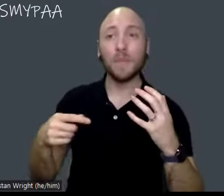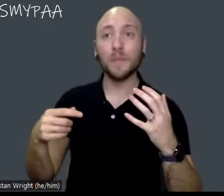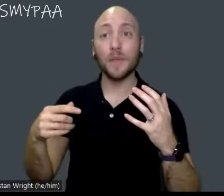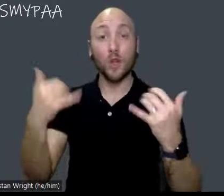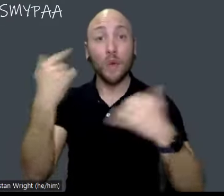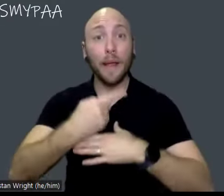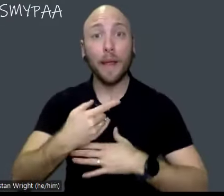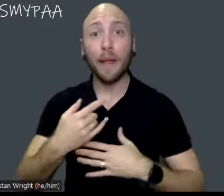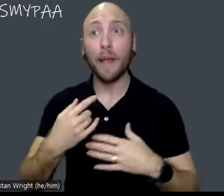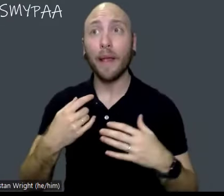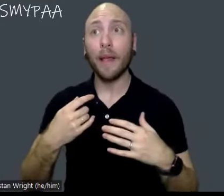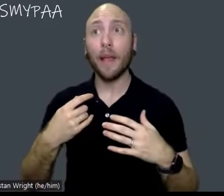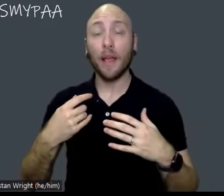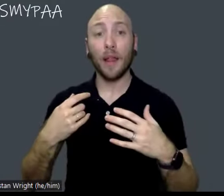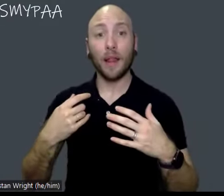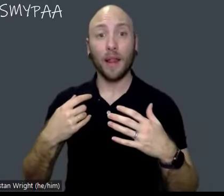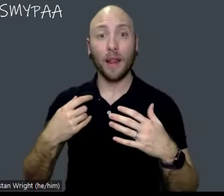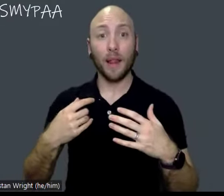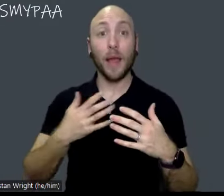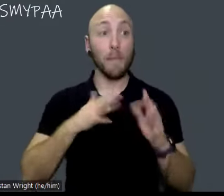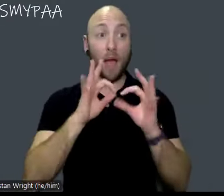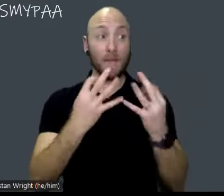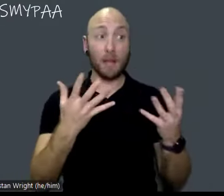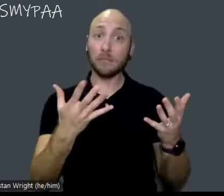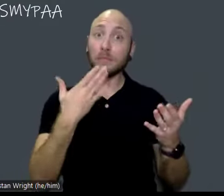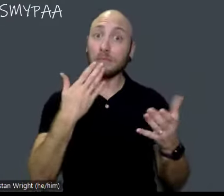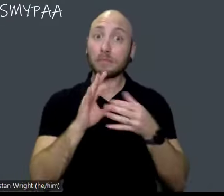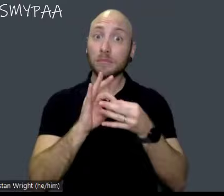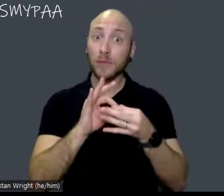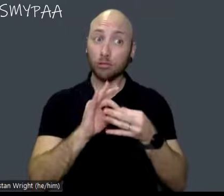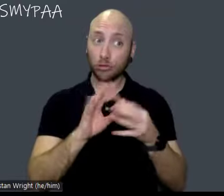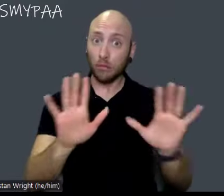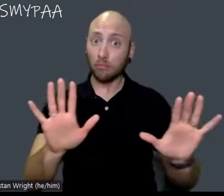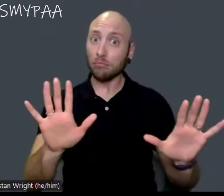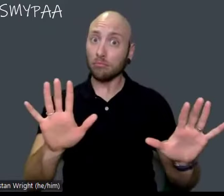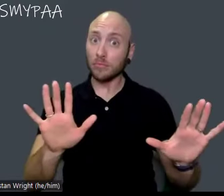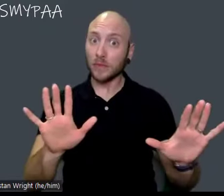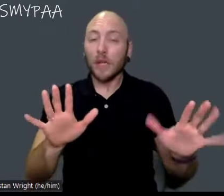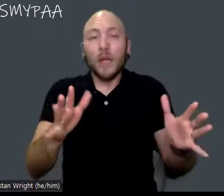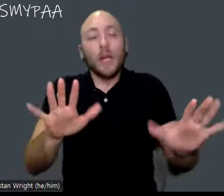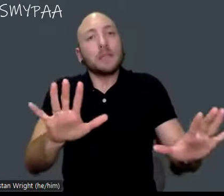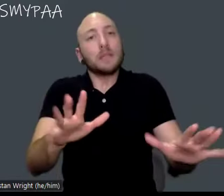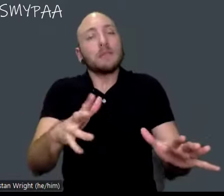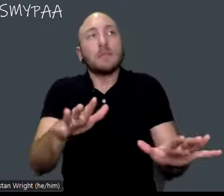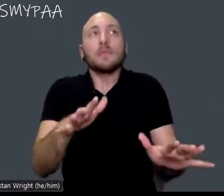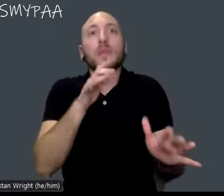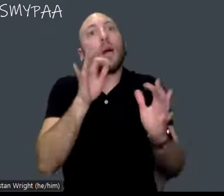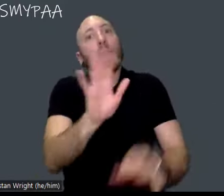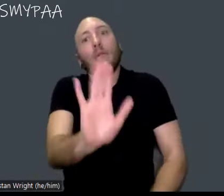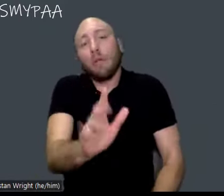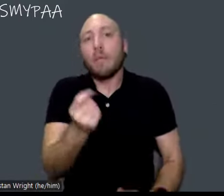respectable relationship with my family, you know, still fixing it, but I have